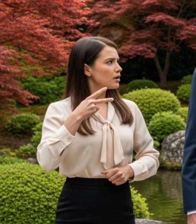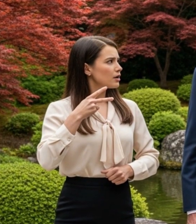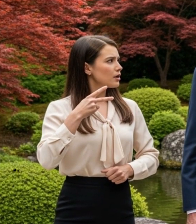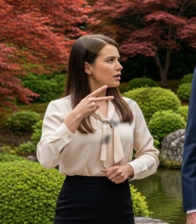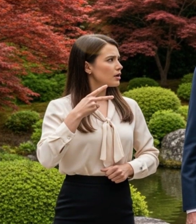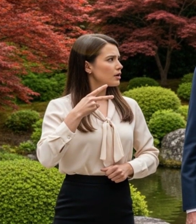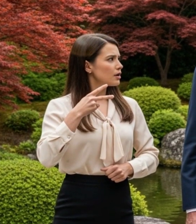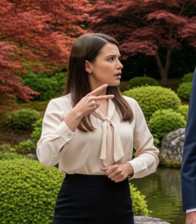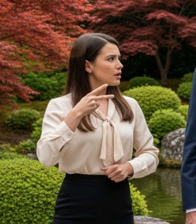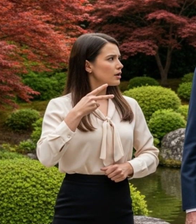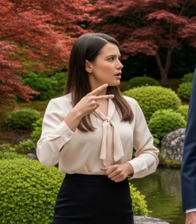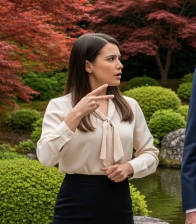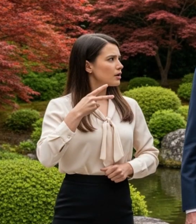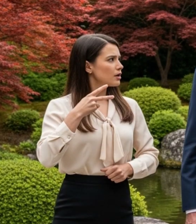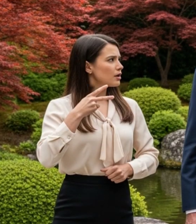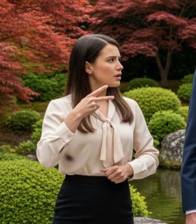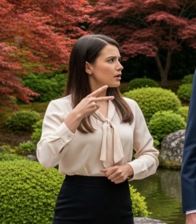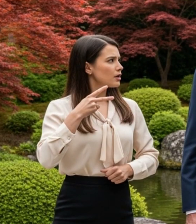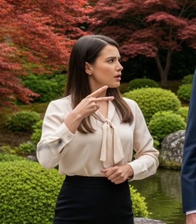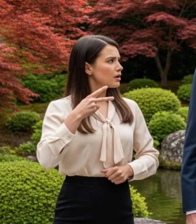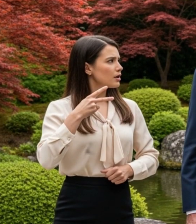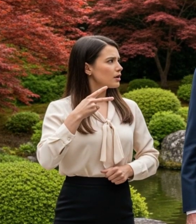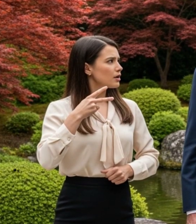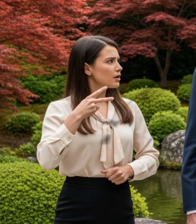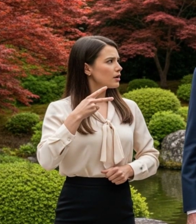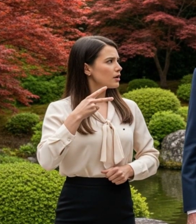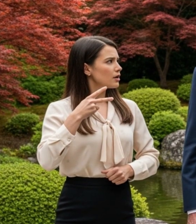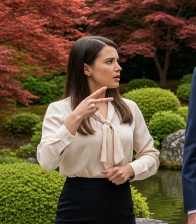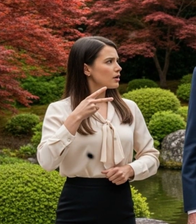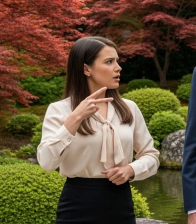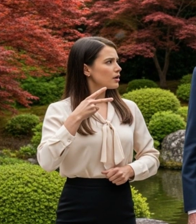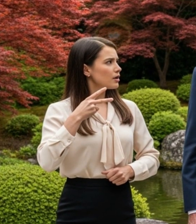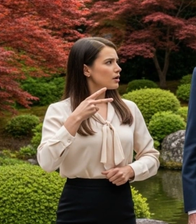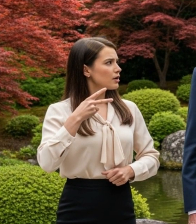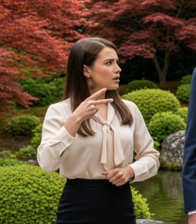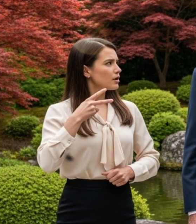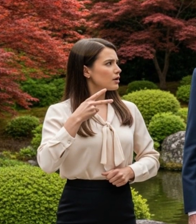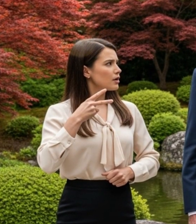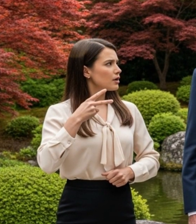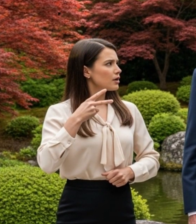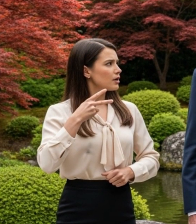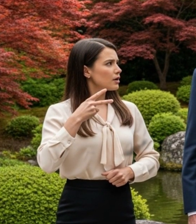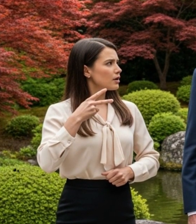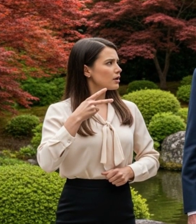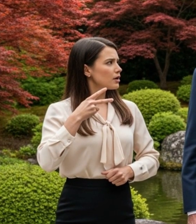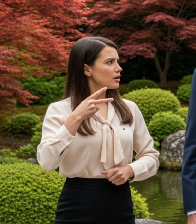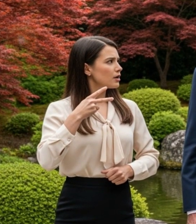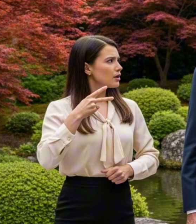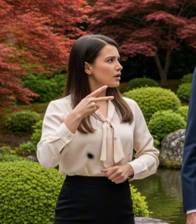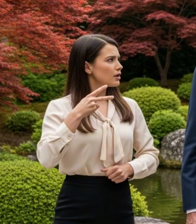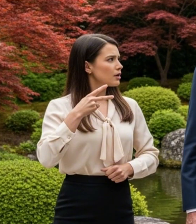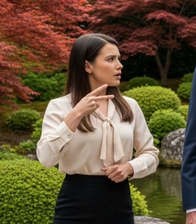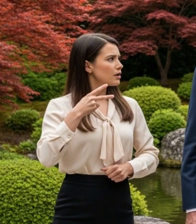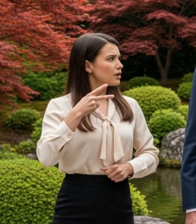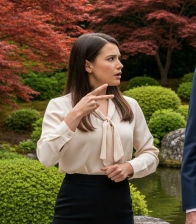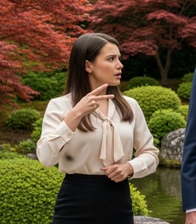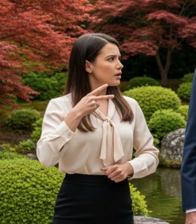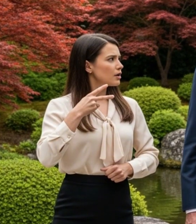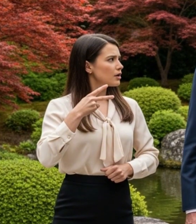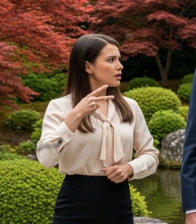massive. Ilara. Don't mess it up." 3 hours later, Ilara found